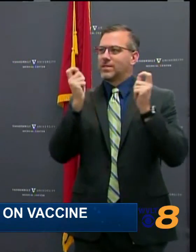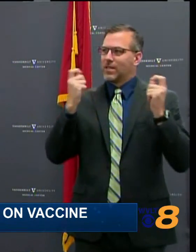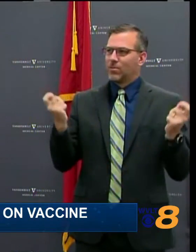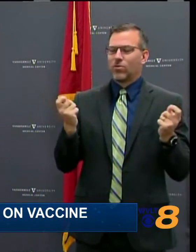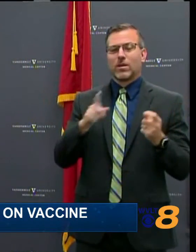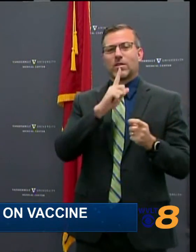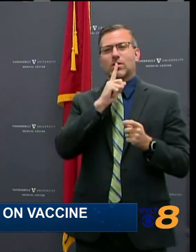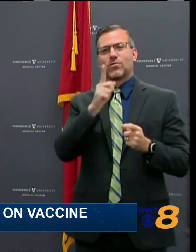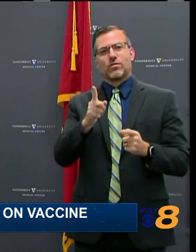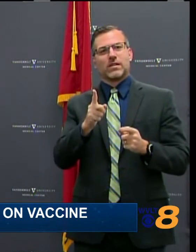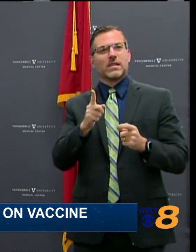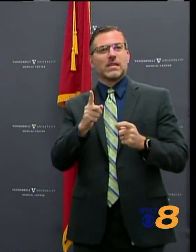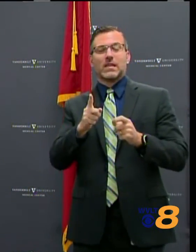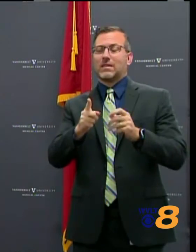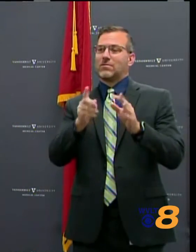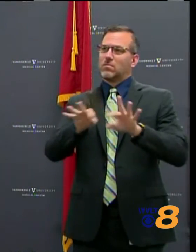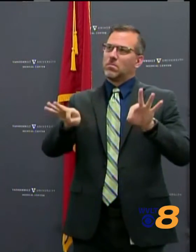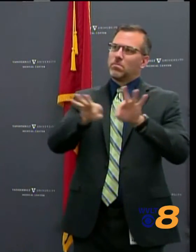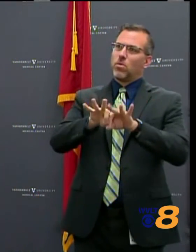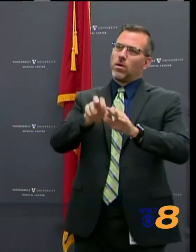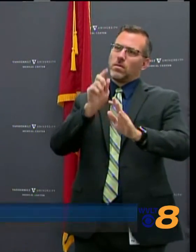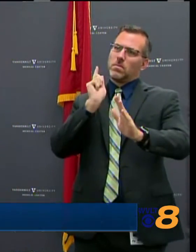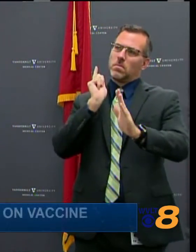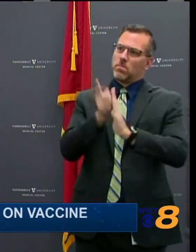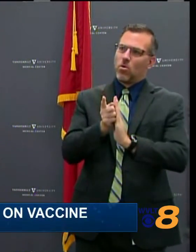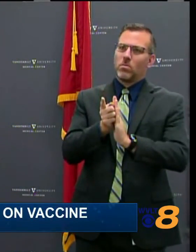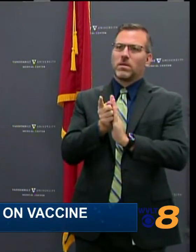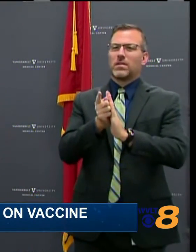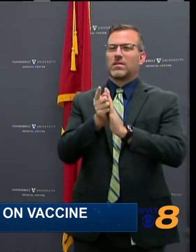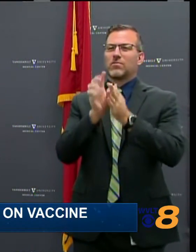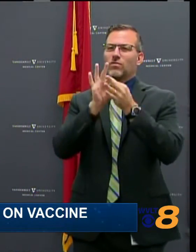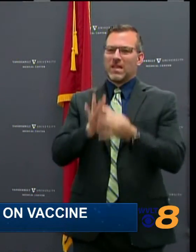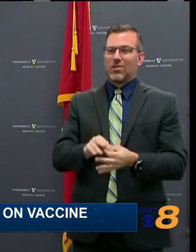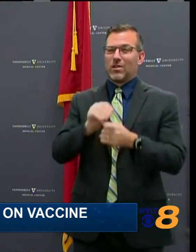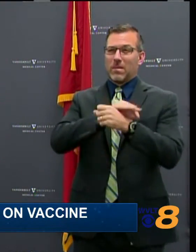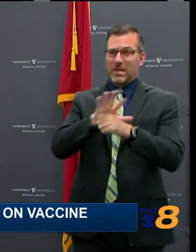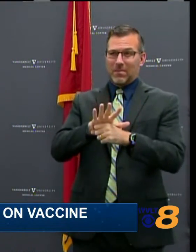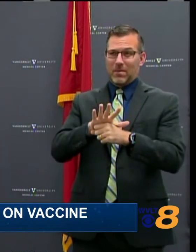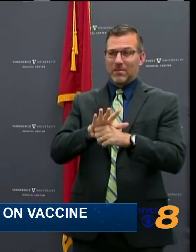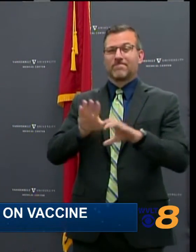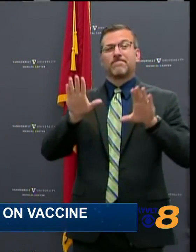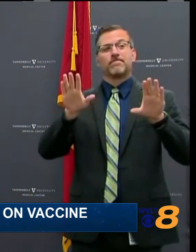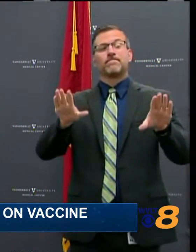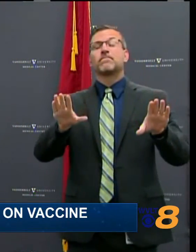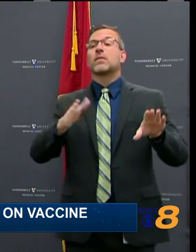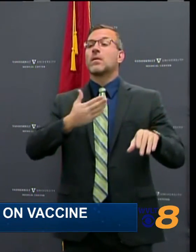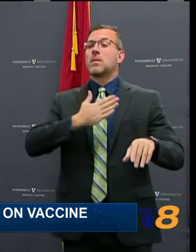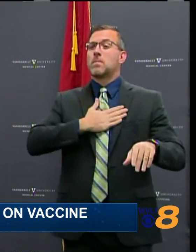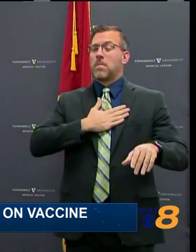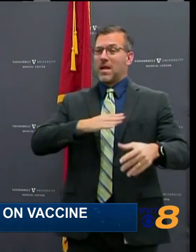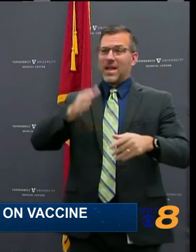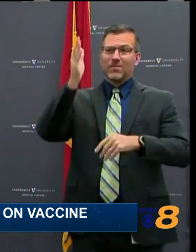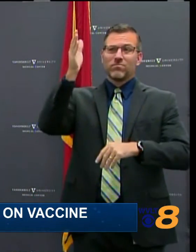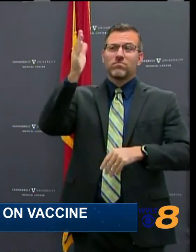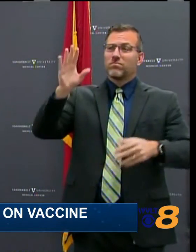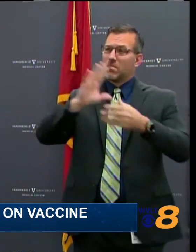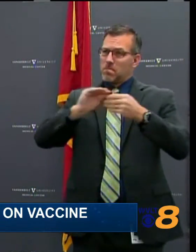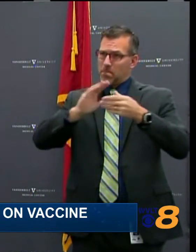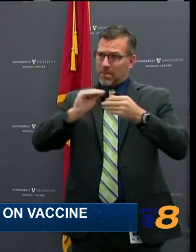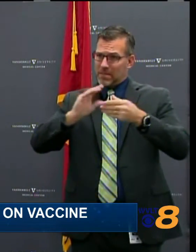historic moment and a turning point in this pandemic. But my message today starts with saying that we cannot